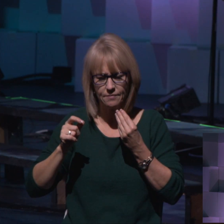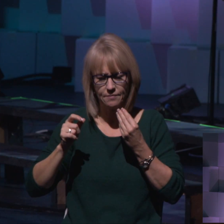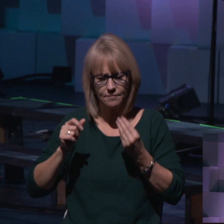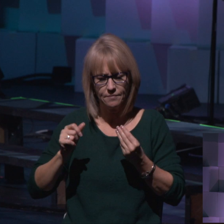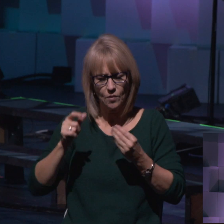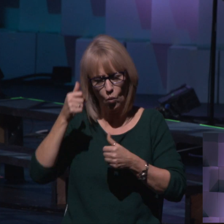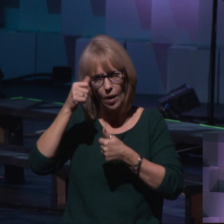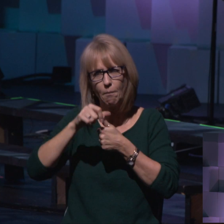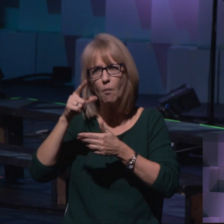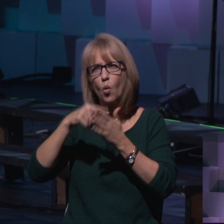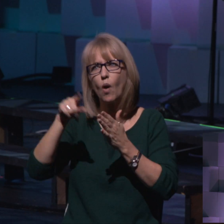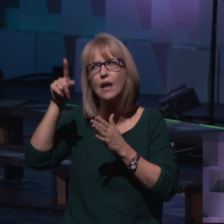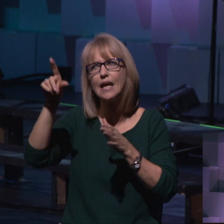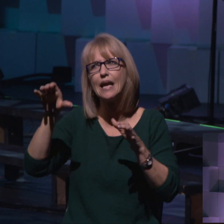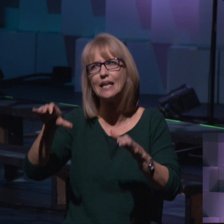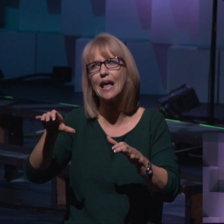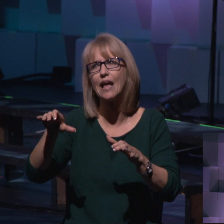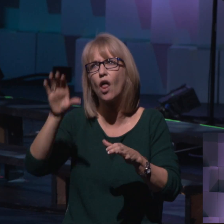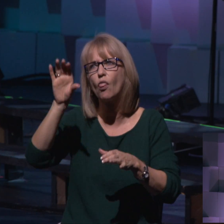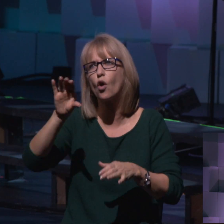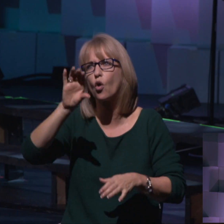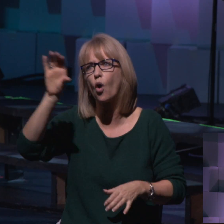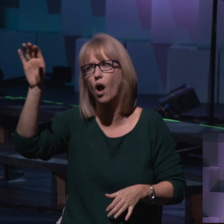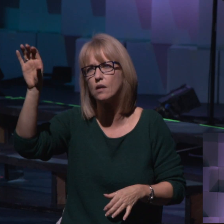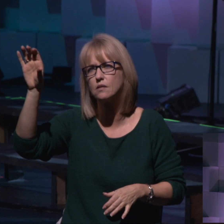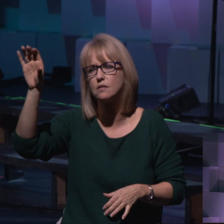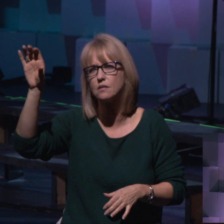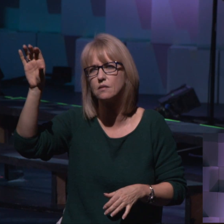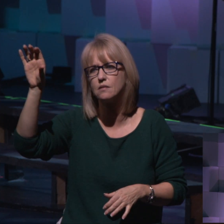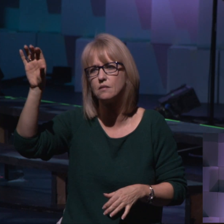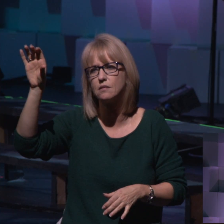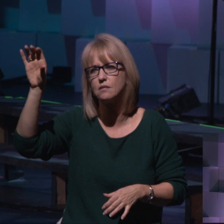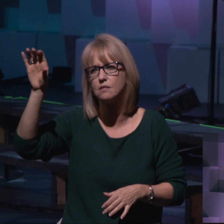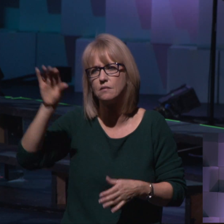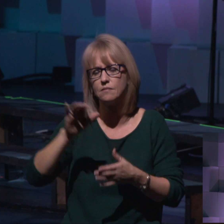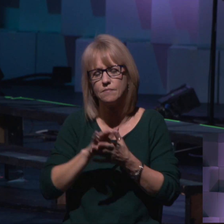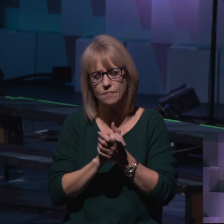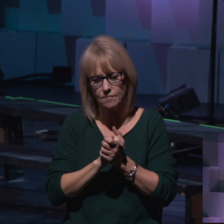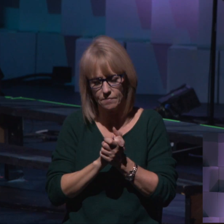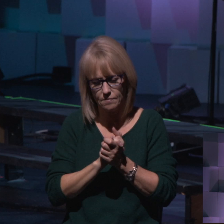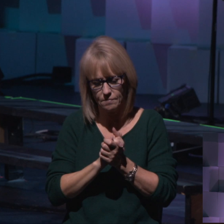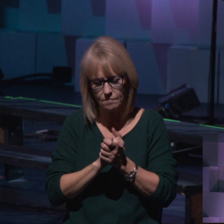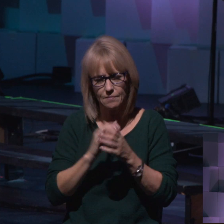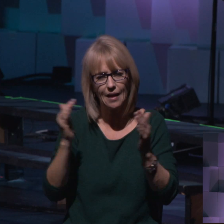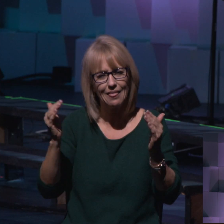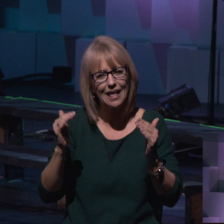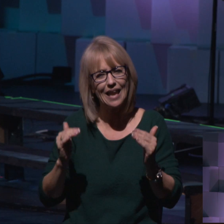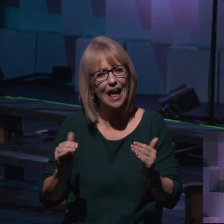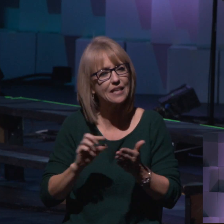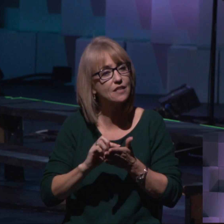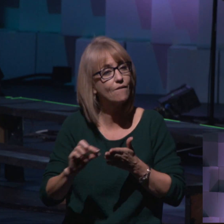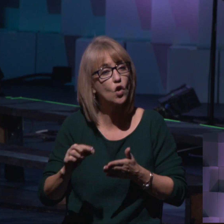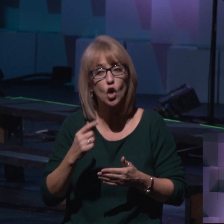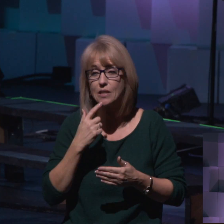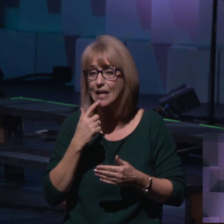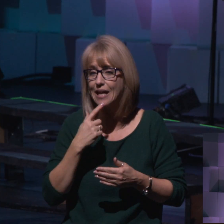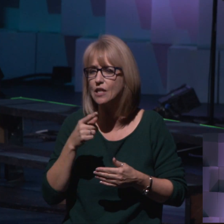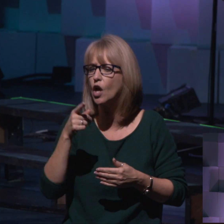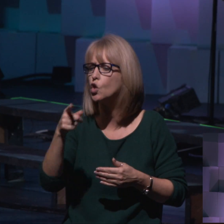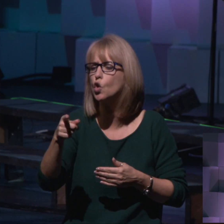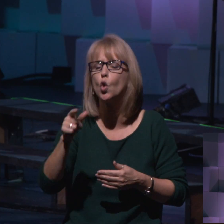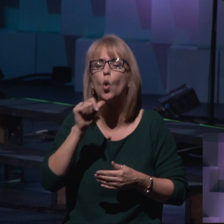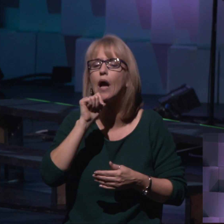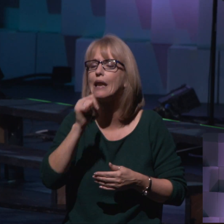the next verse, when instruction is given to us about communion, he says, don't take this in